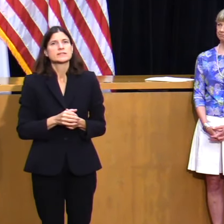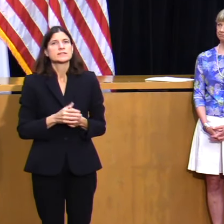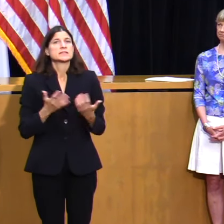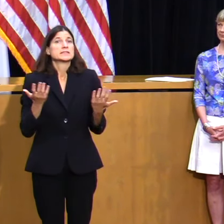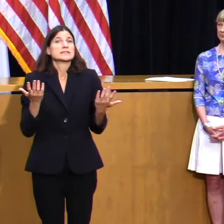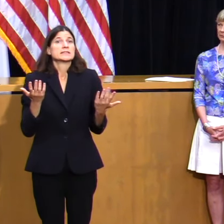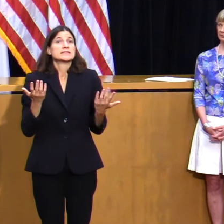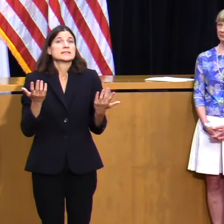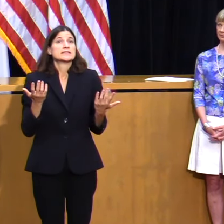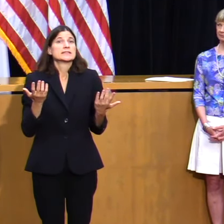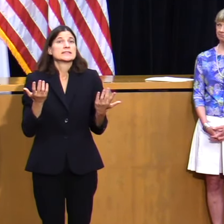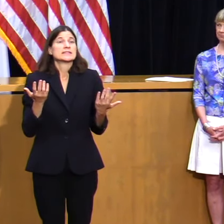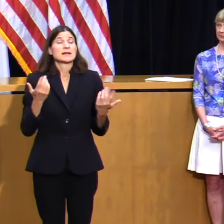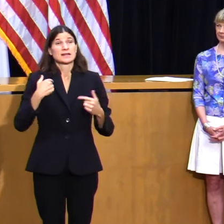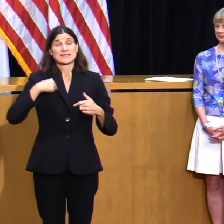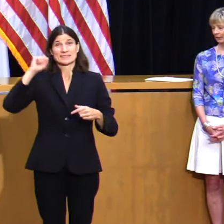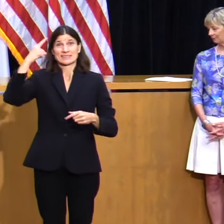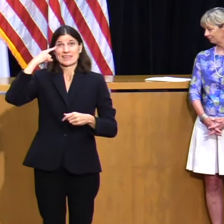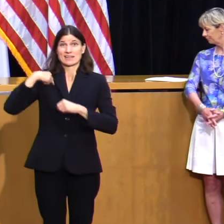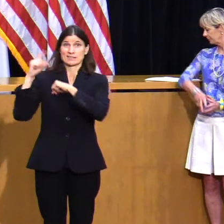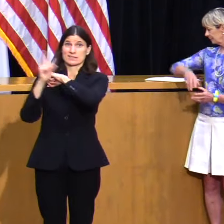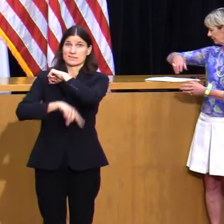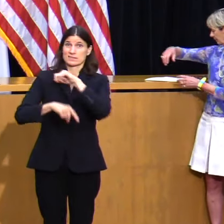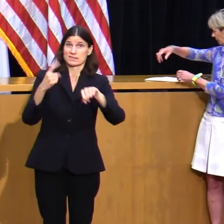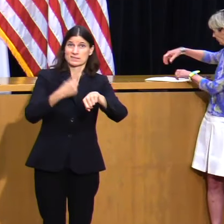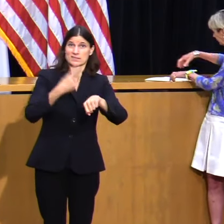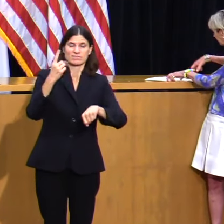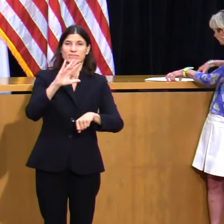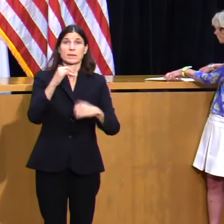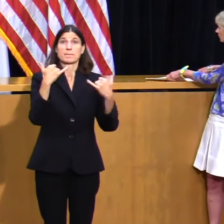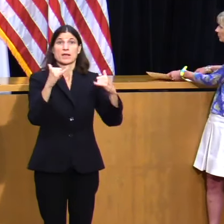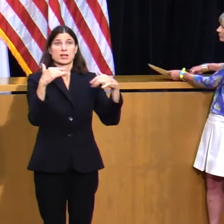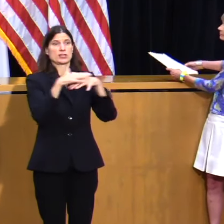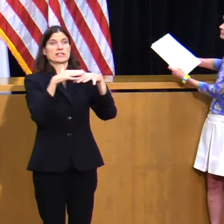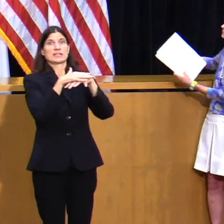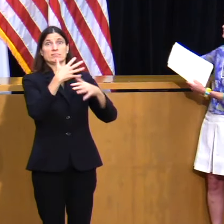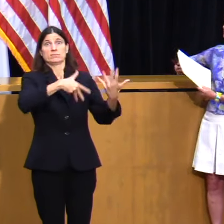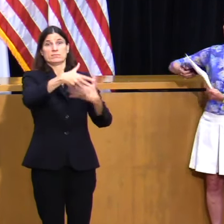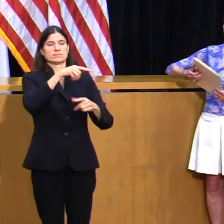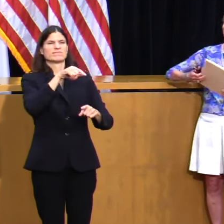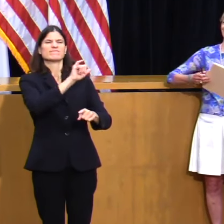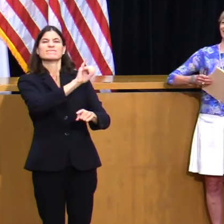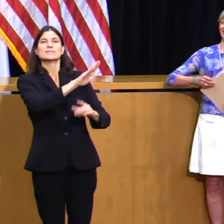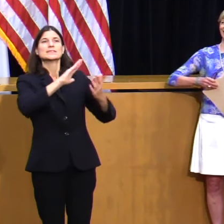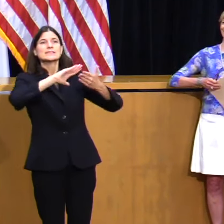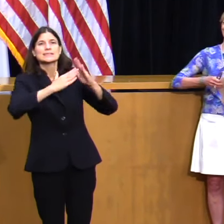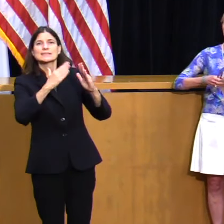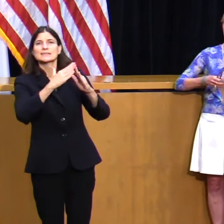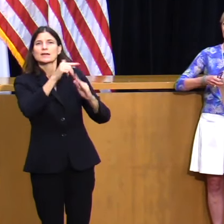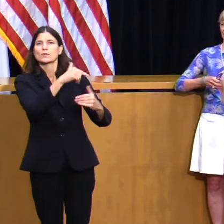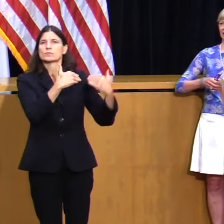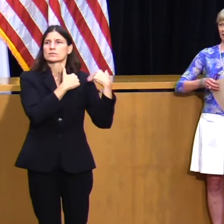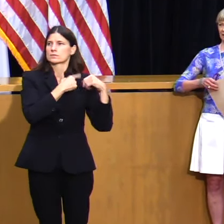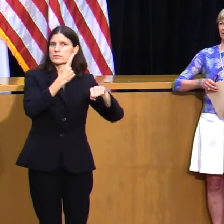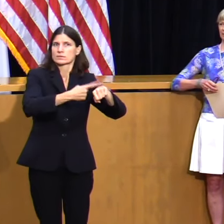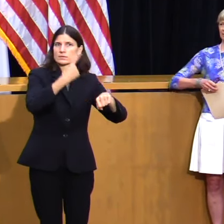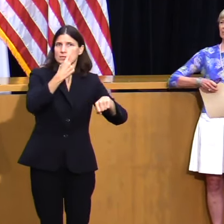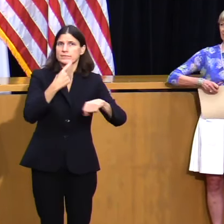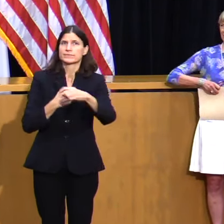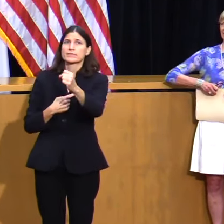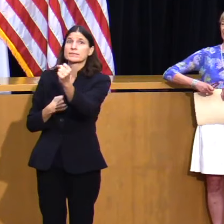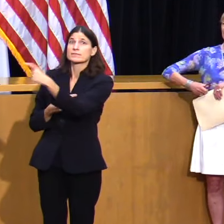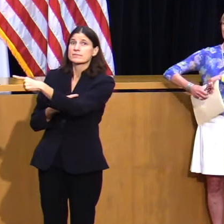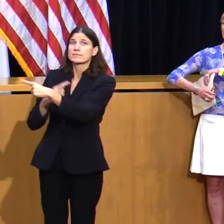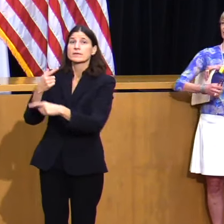think we'll have more to say about that in about a week. So you have heard. We'll have more to say about it in a few days. Brockton is asking for help. They say they're